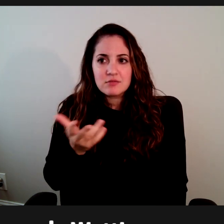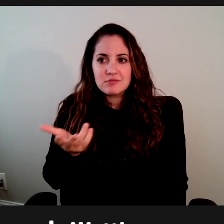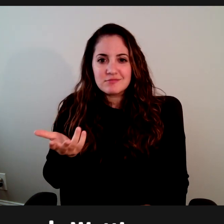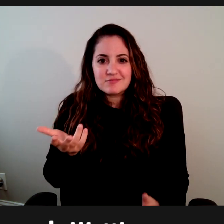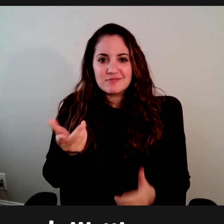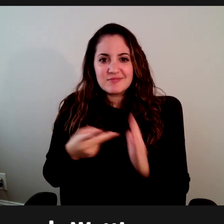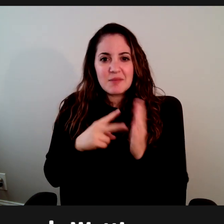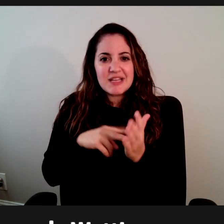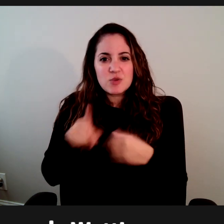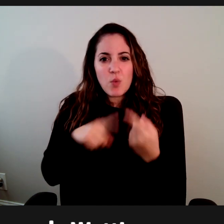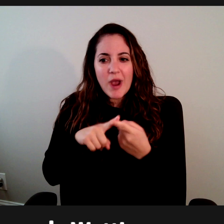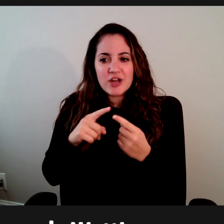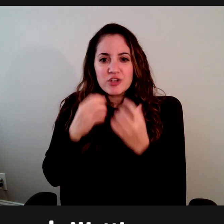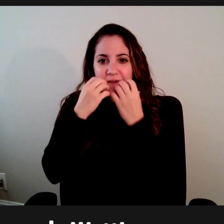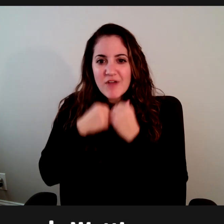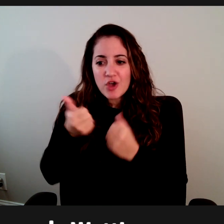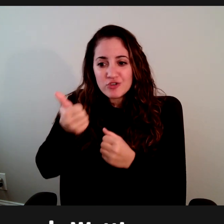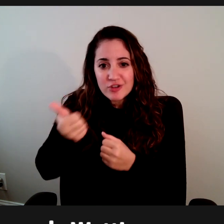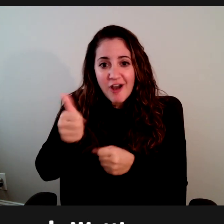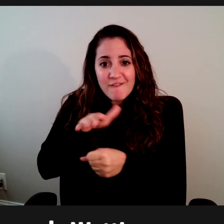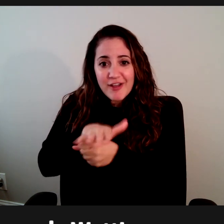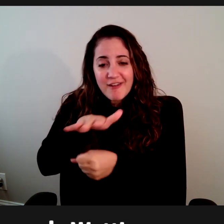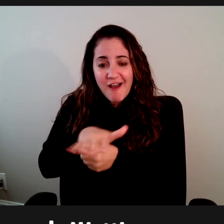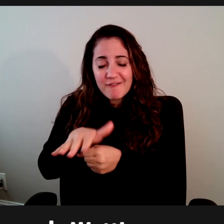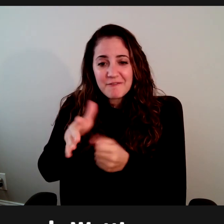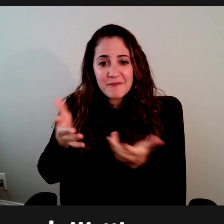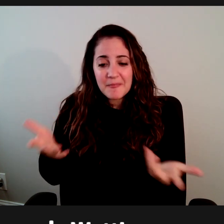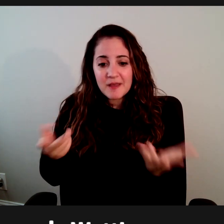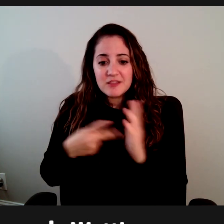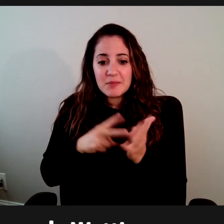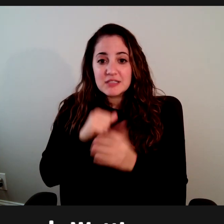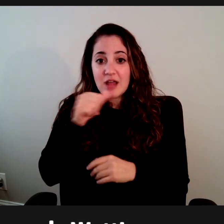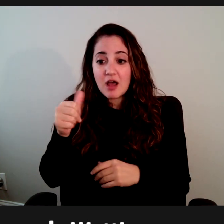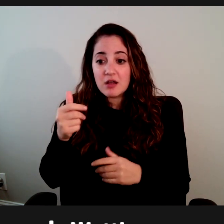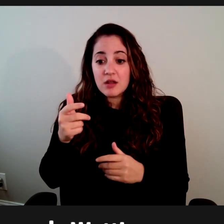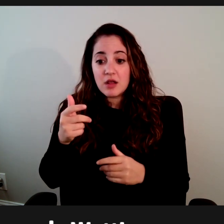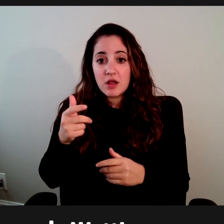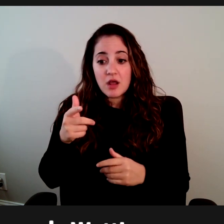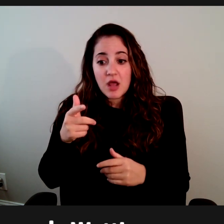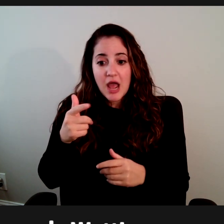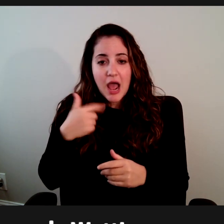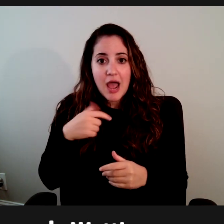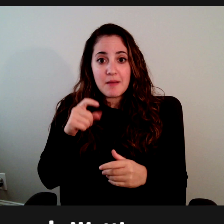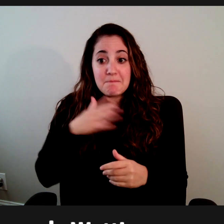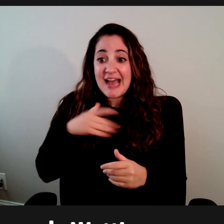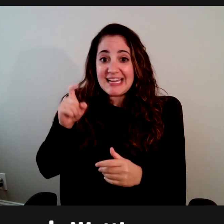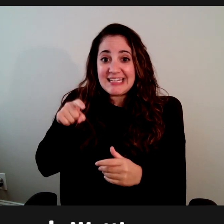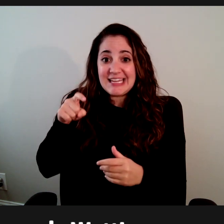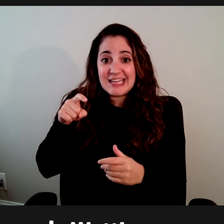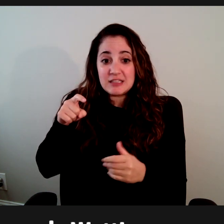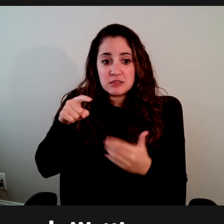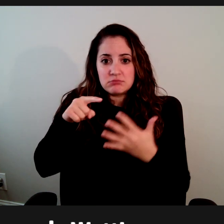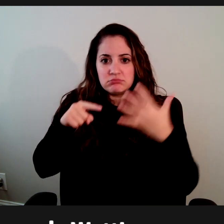and what, like, yes, when are you going to, when can you value yourself and your own wellness enough that it's not like everybody else's needs